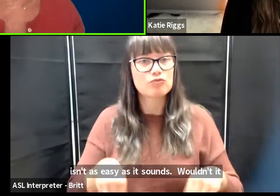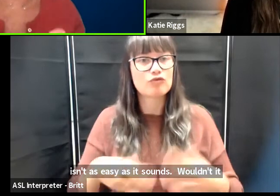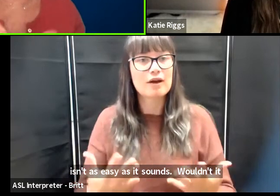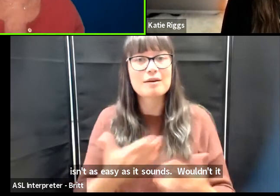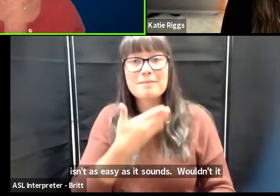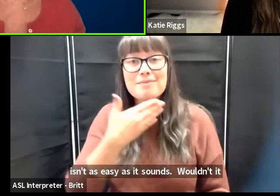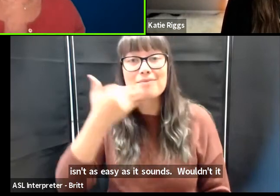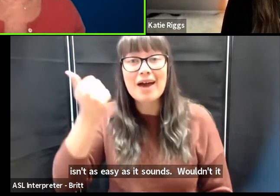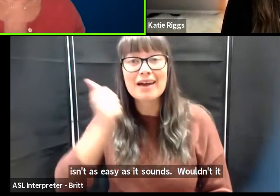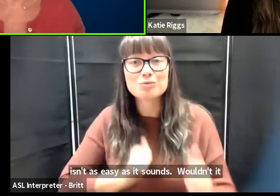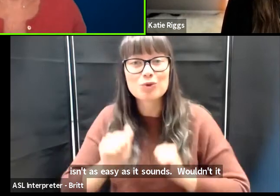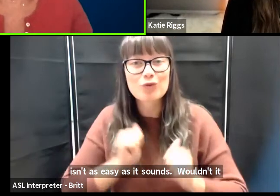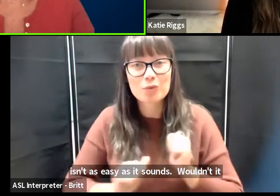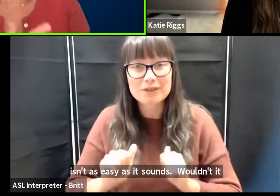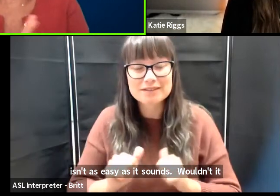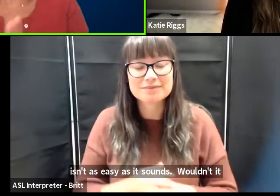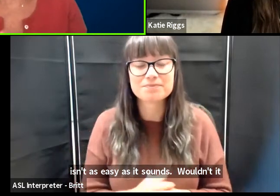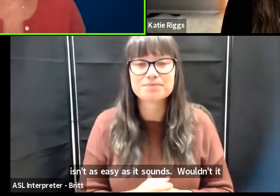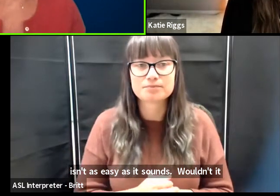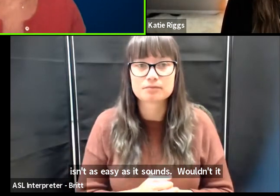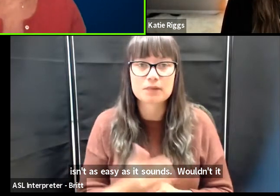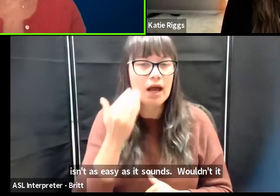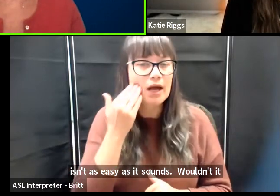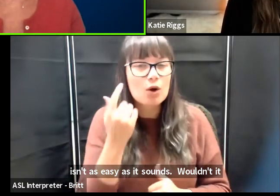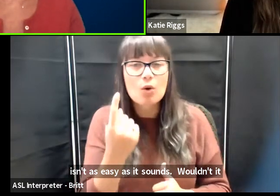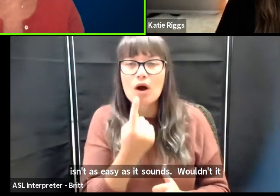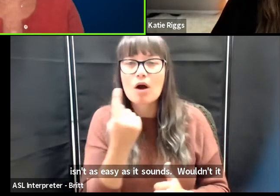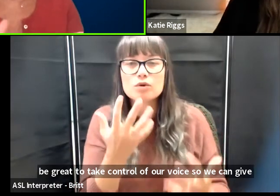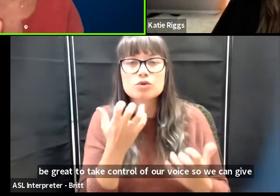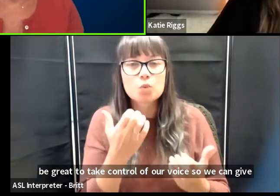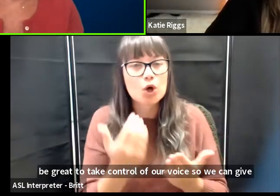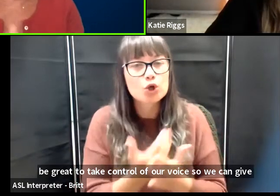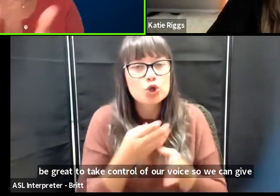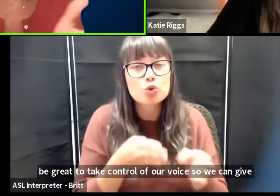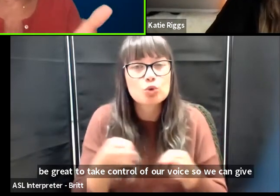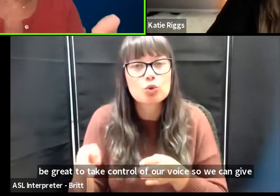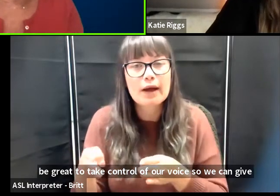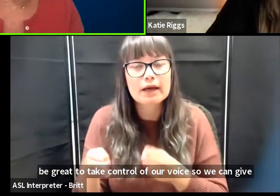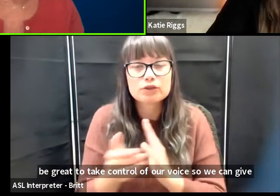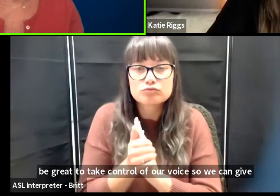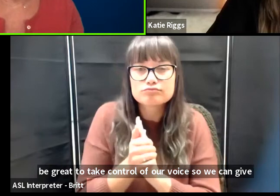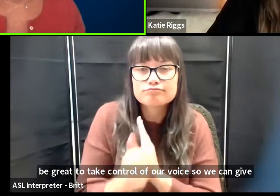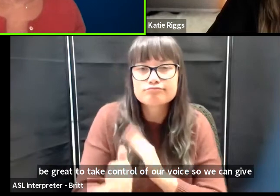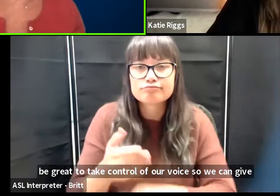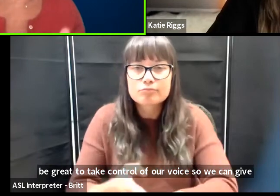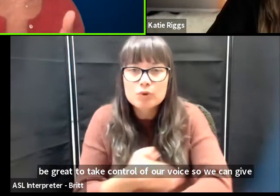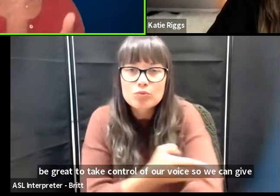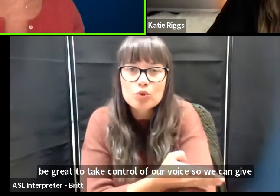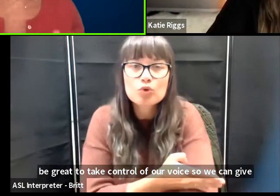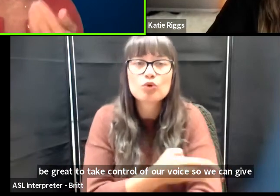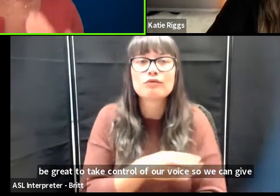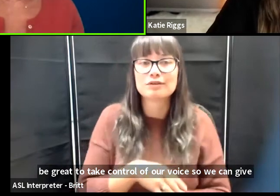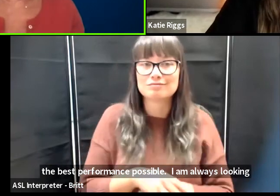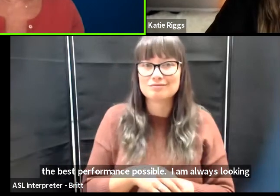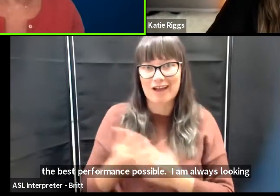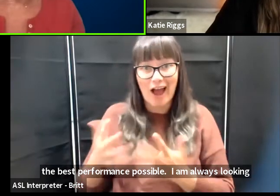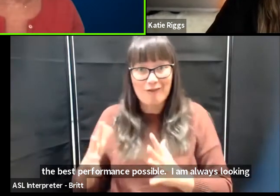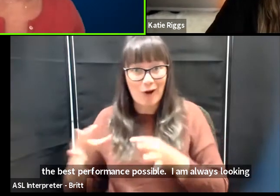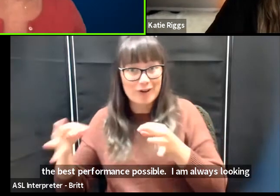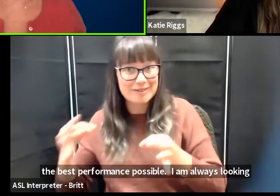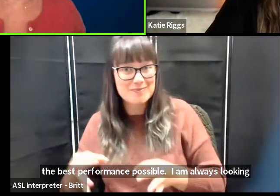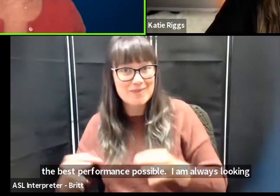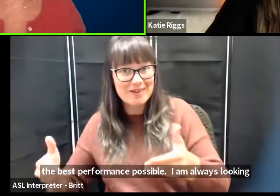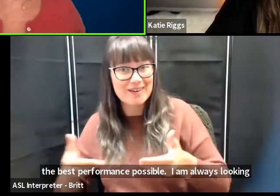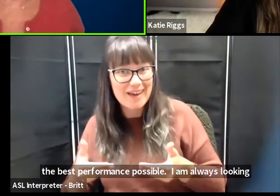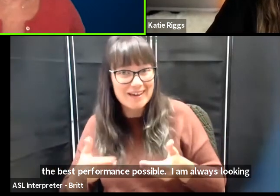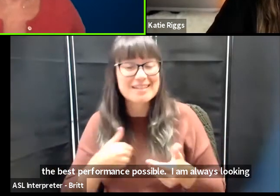best performance possible? I know I'm always looking for new ways to perfect my craft, so this is a really meaningful, I've already said to our guest, I will